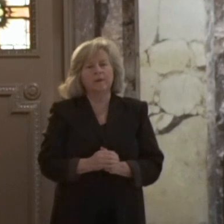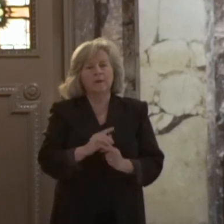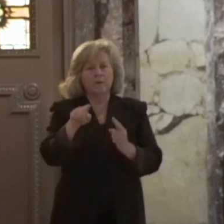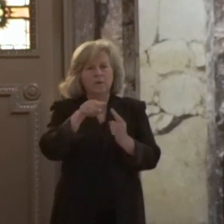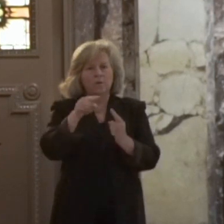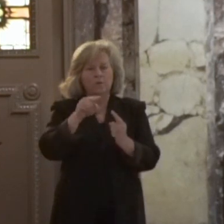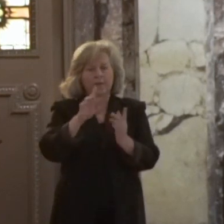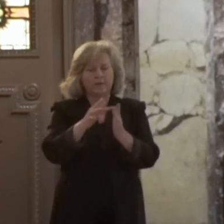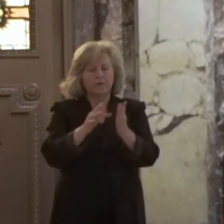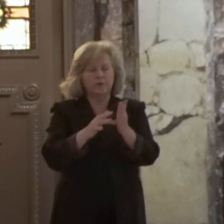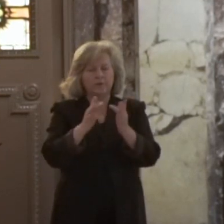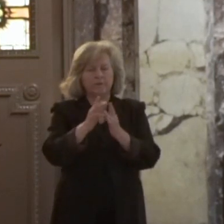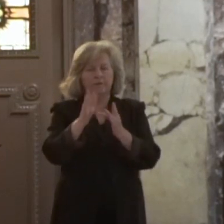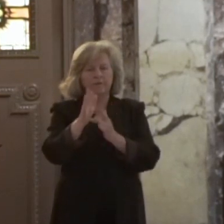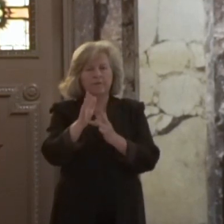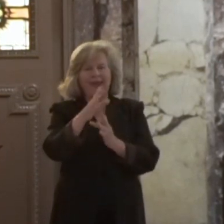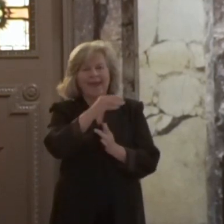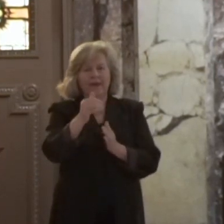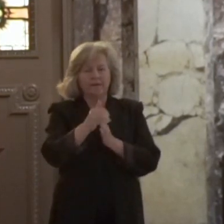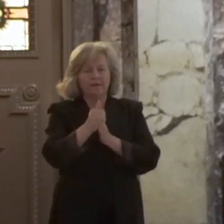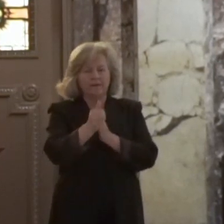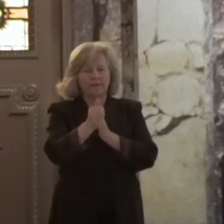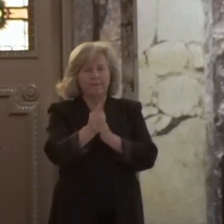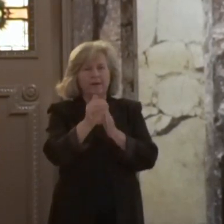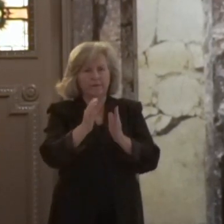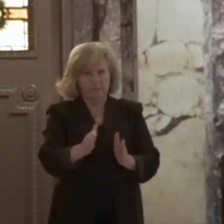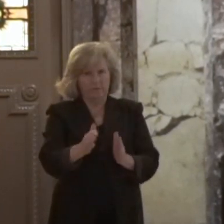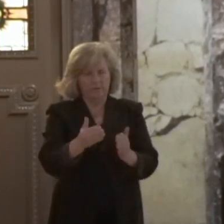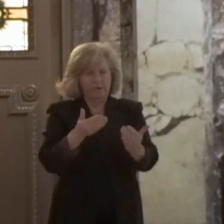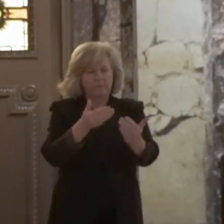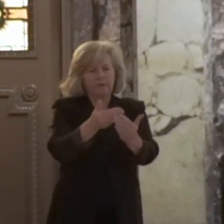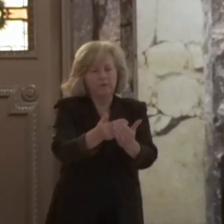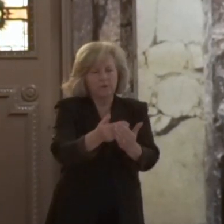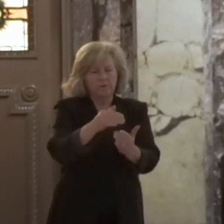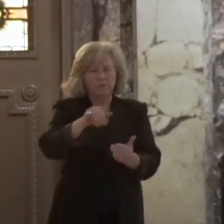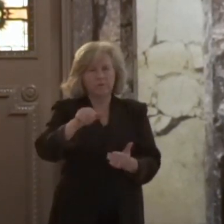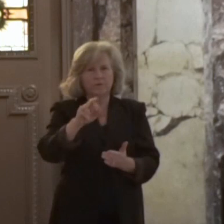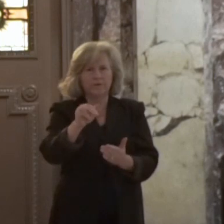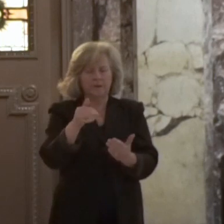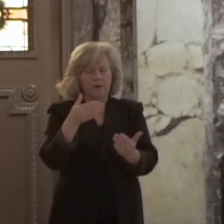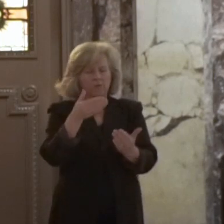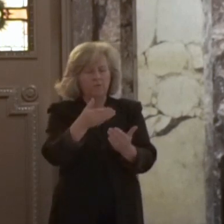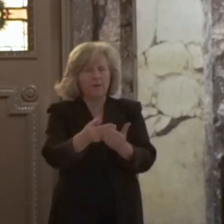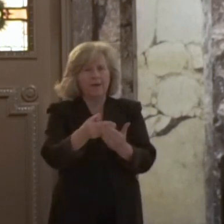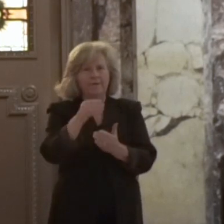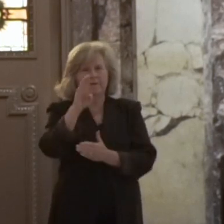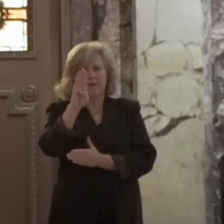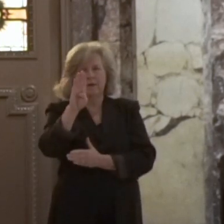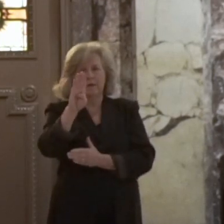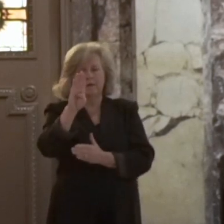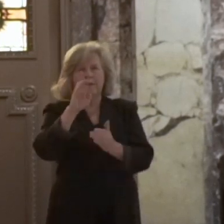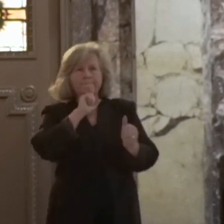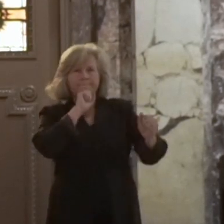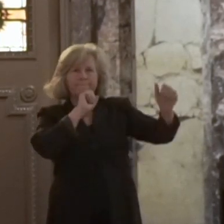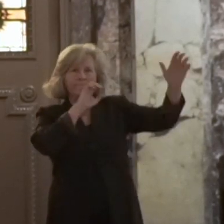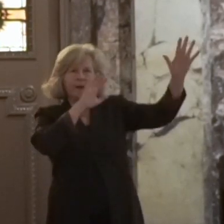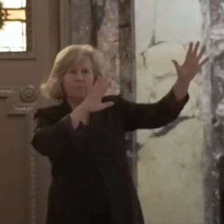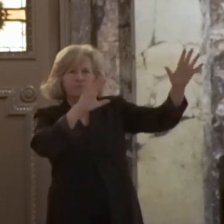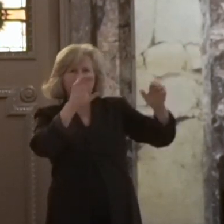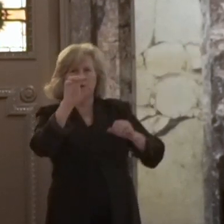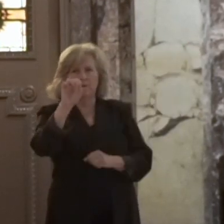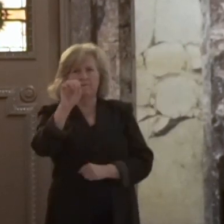When Jesus and the disciples drew near Jerusalem and came to Bethphage on the Mount of